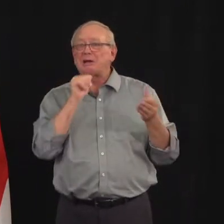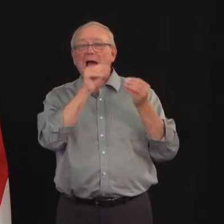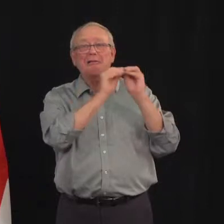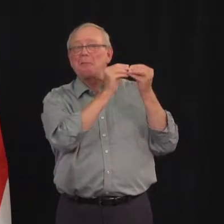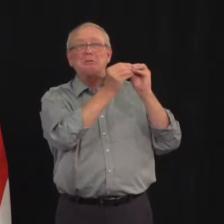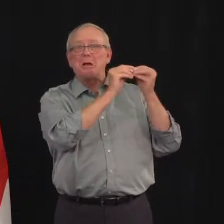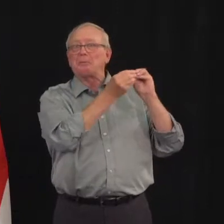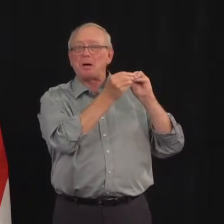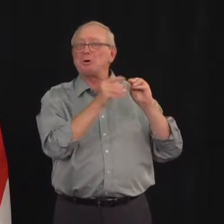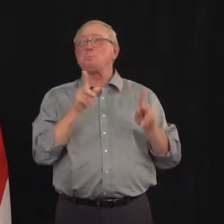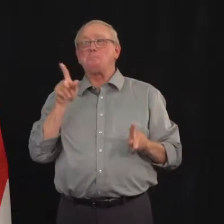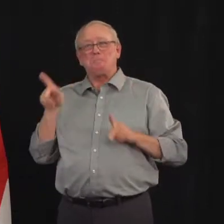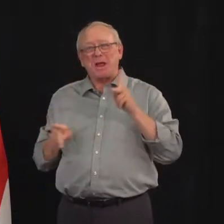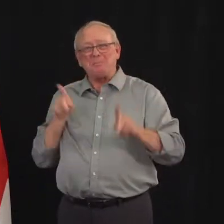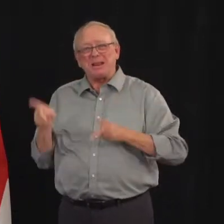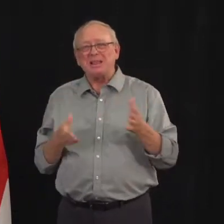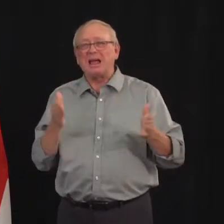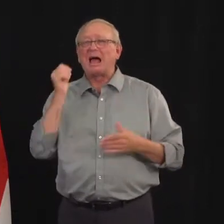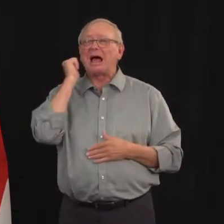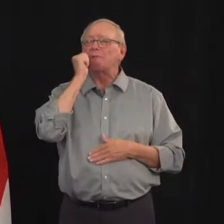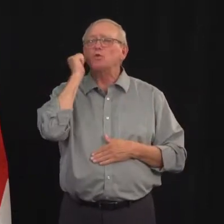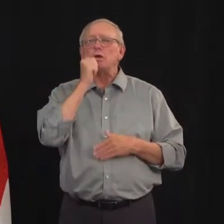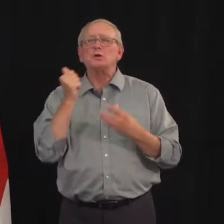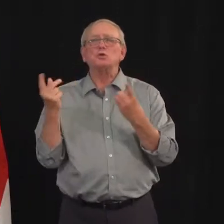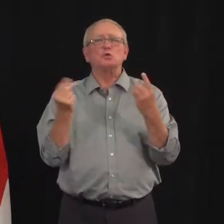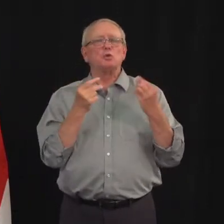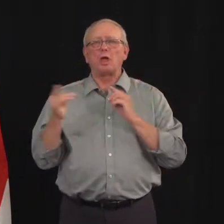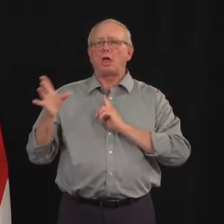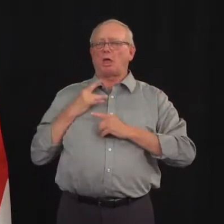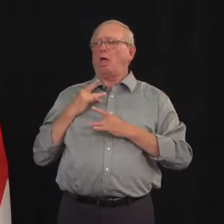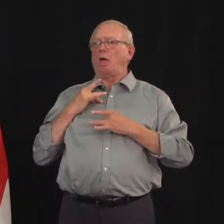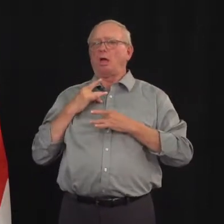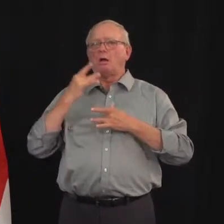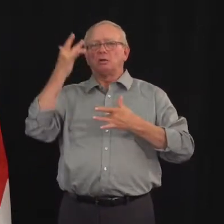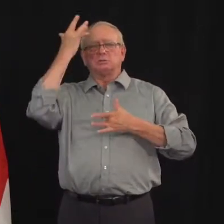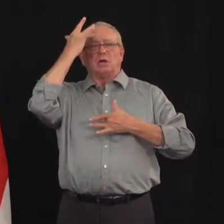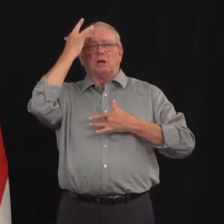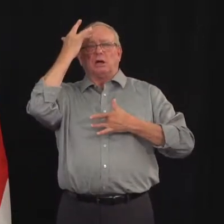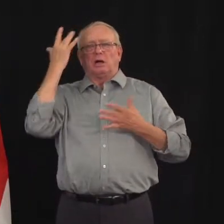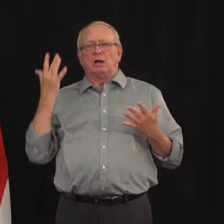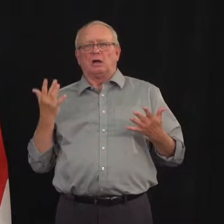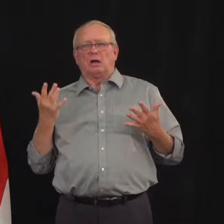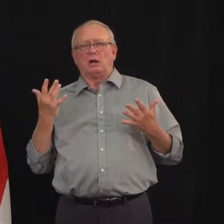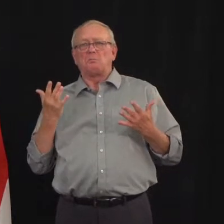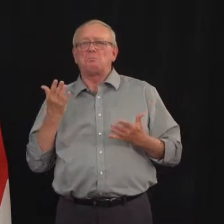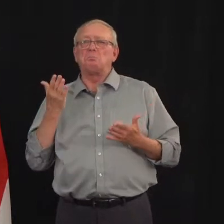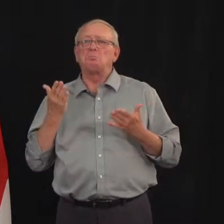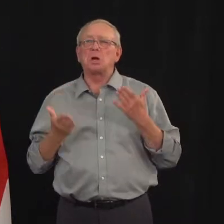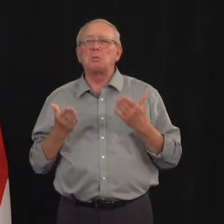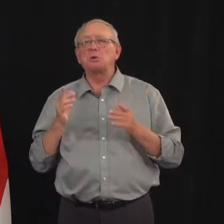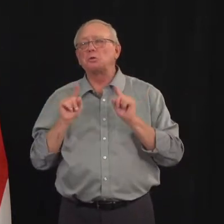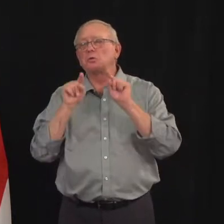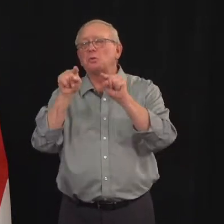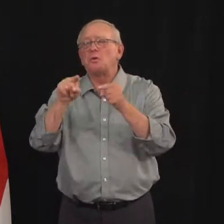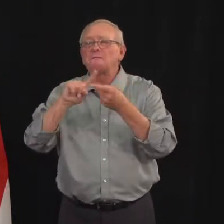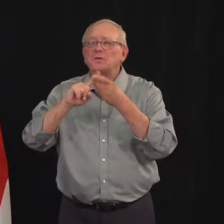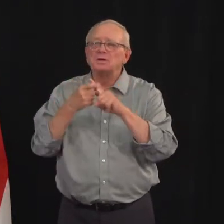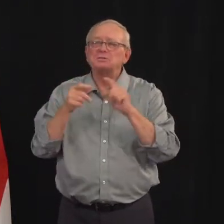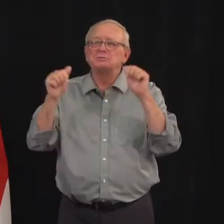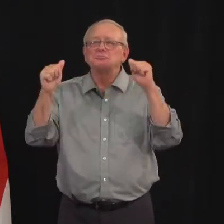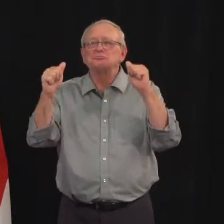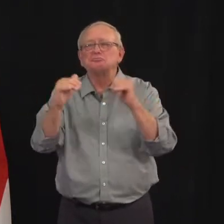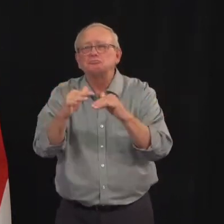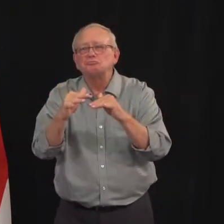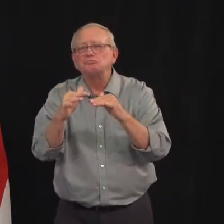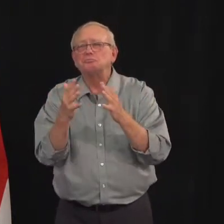while simply living their lives. They went to gatherings at friends' houses for social connection, funerals to grieve the loss